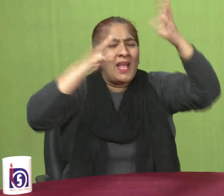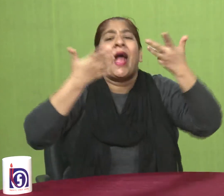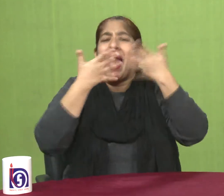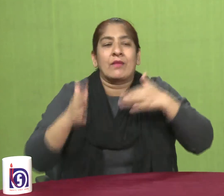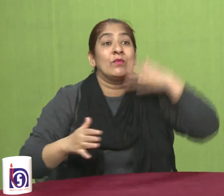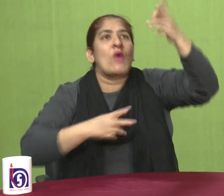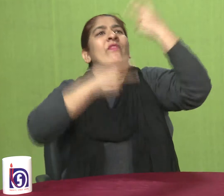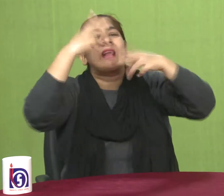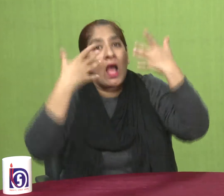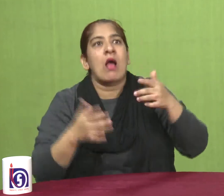other countries.